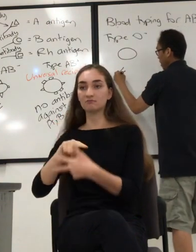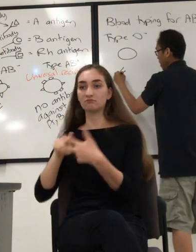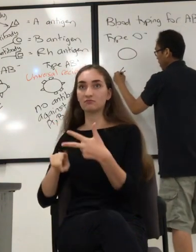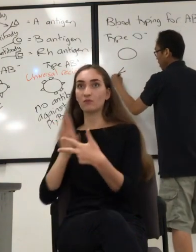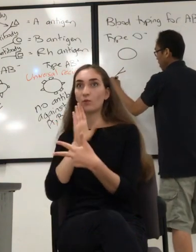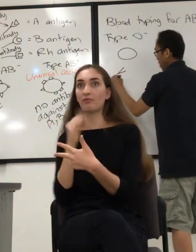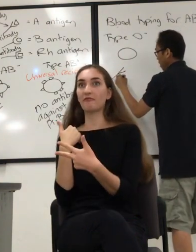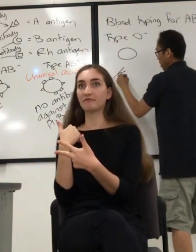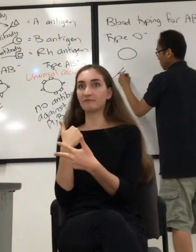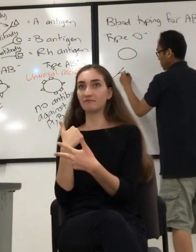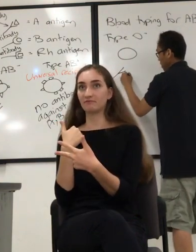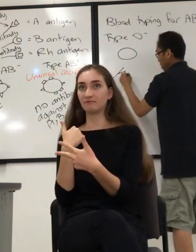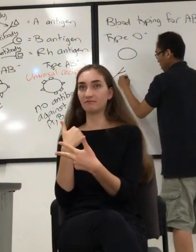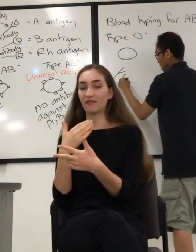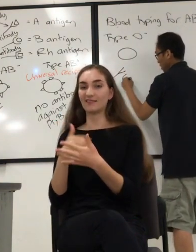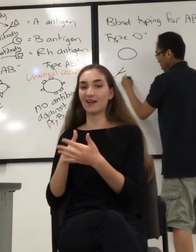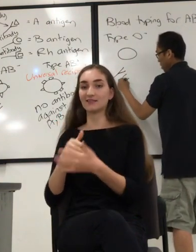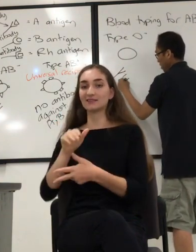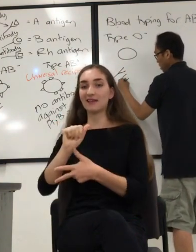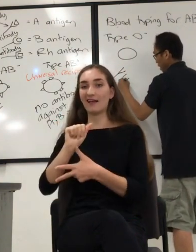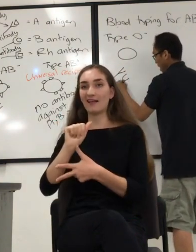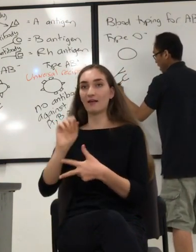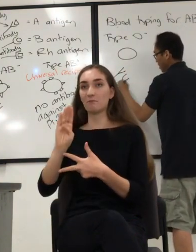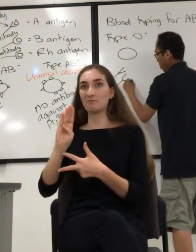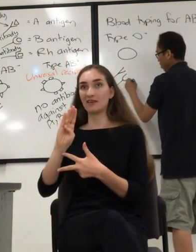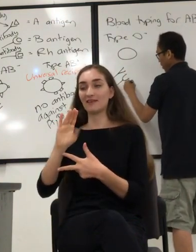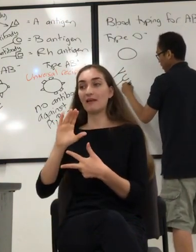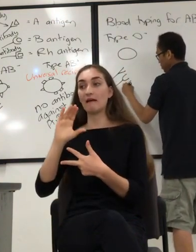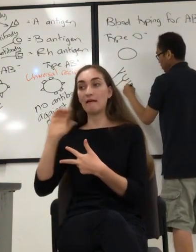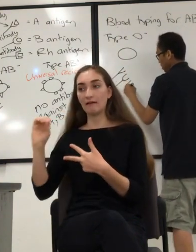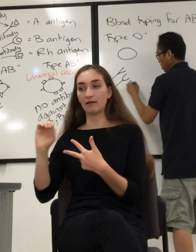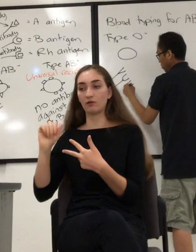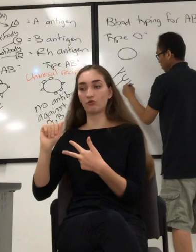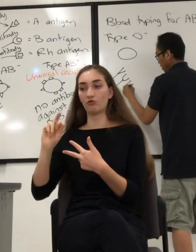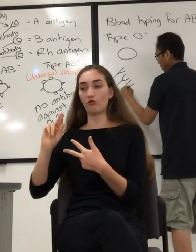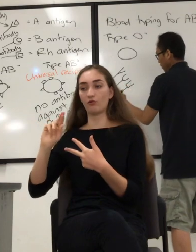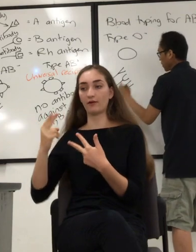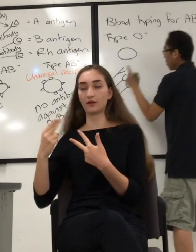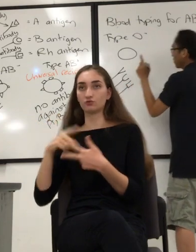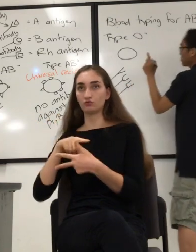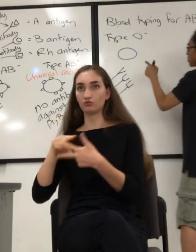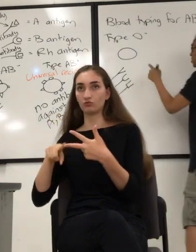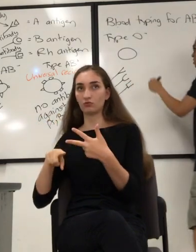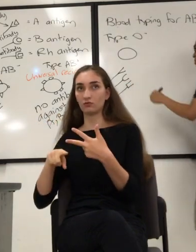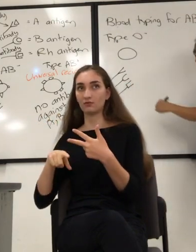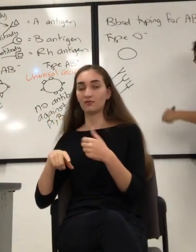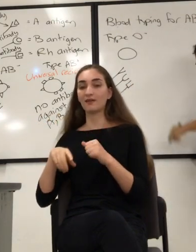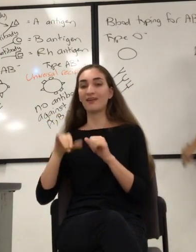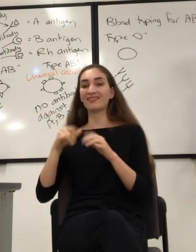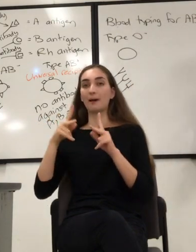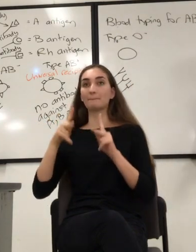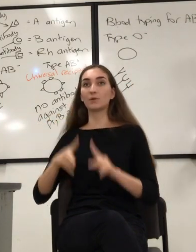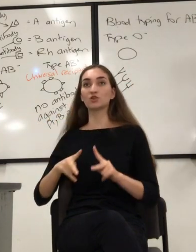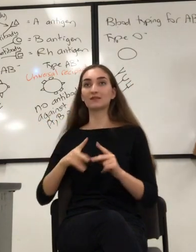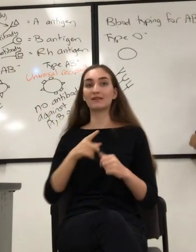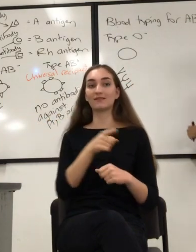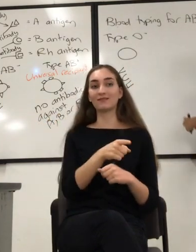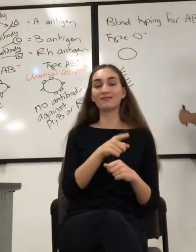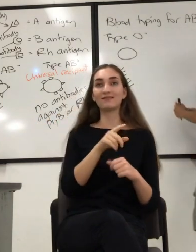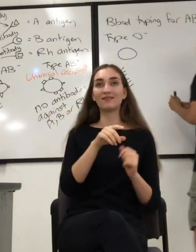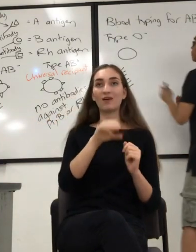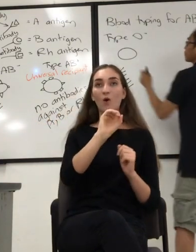against A, B, and Rh. Oh, okay. Now they call this person the universal donor.